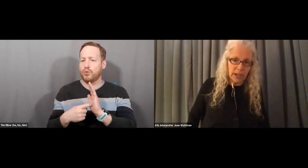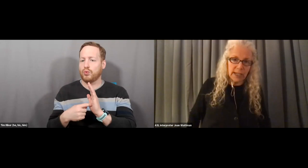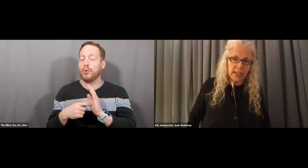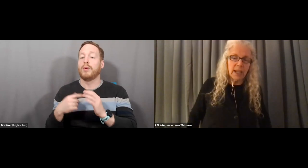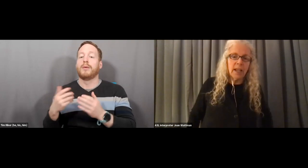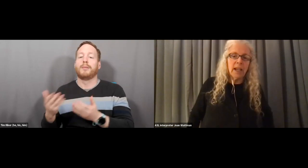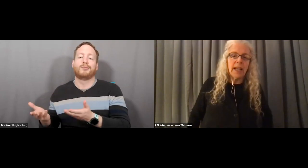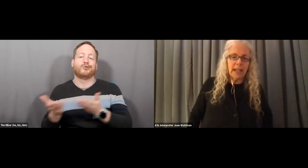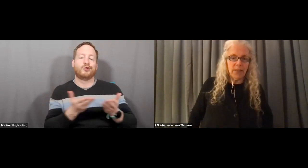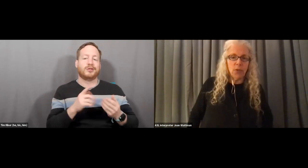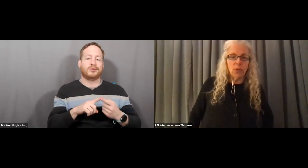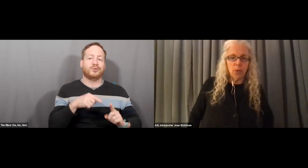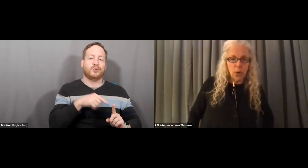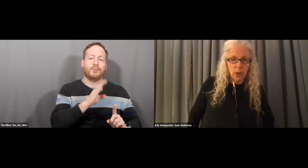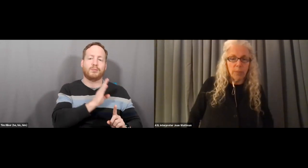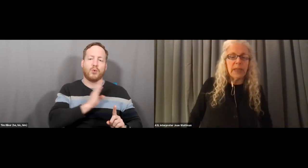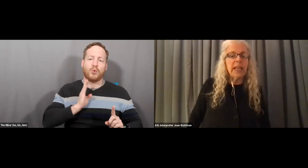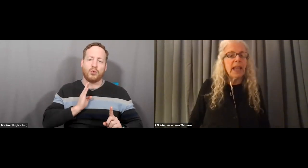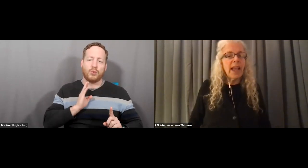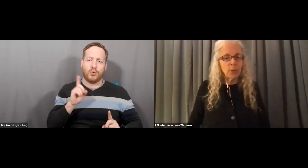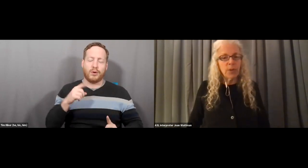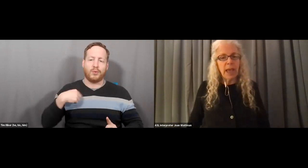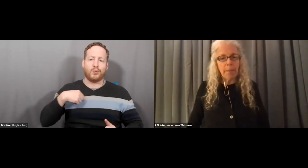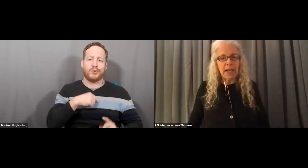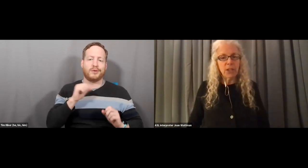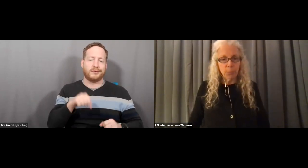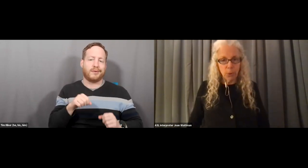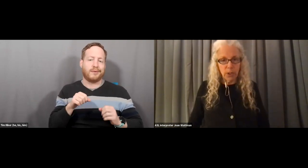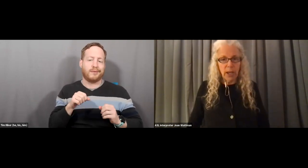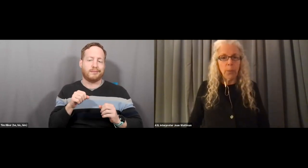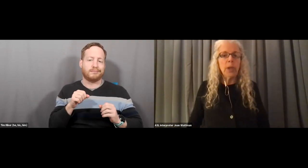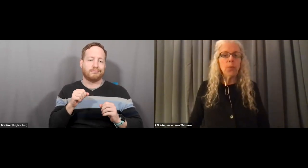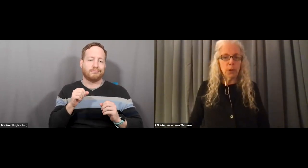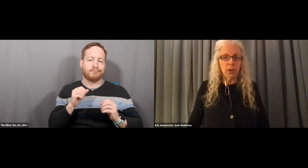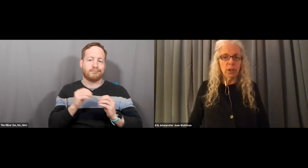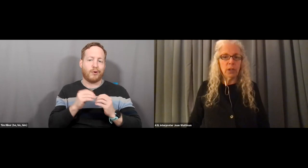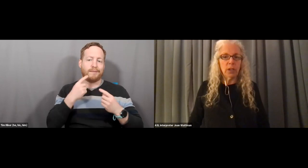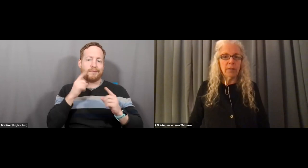priorities and they have their own role, but then they have to bring that back to the board and